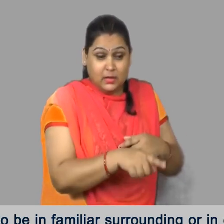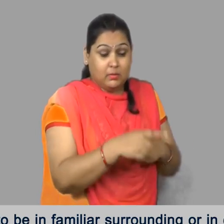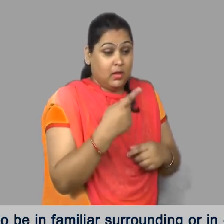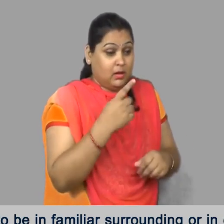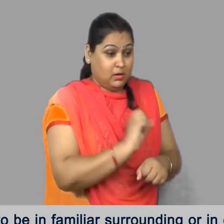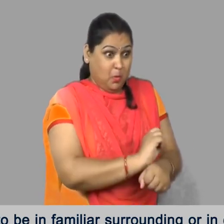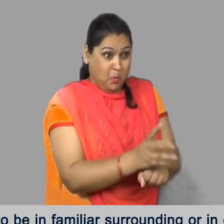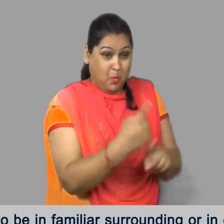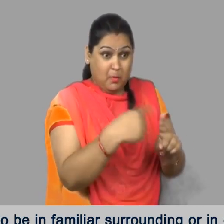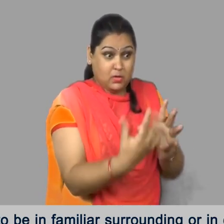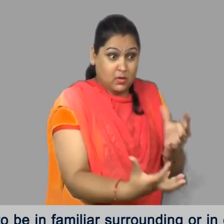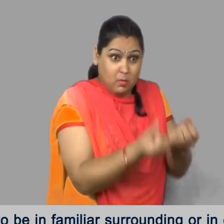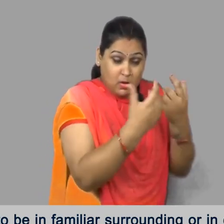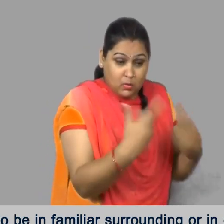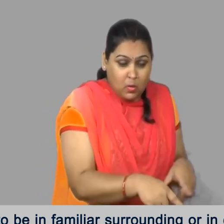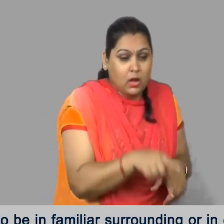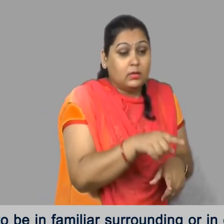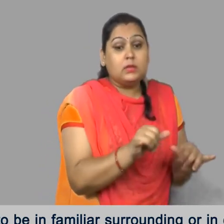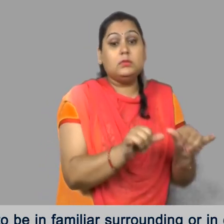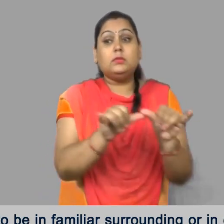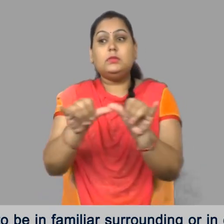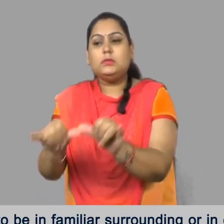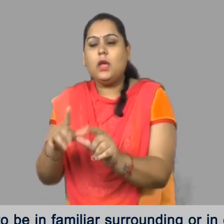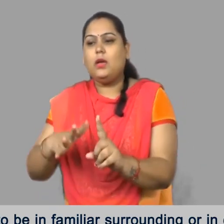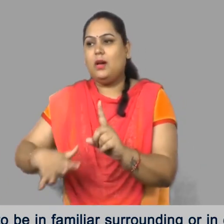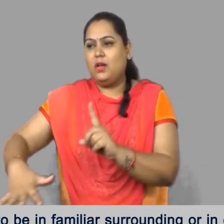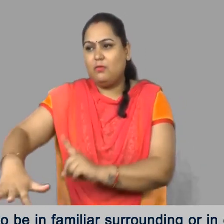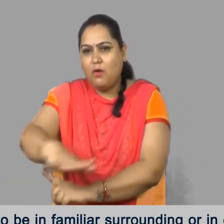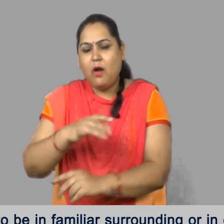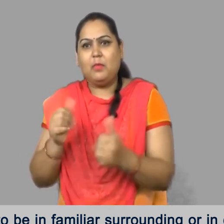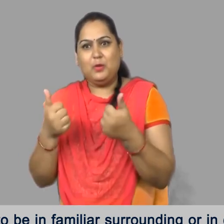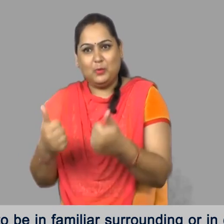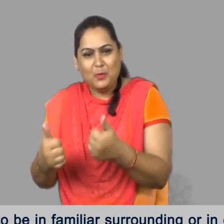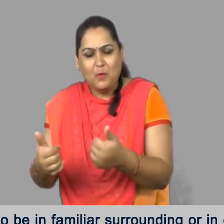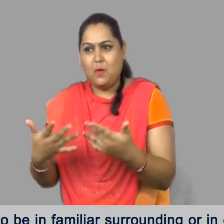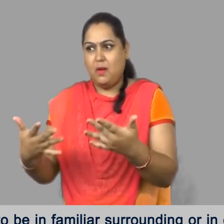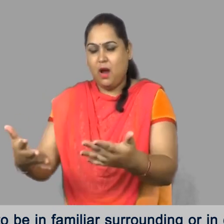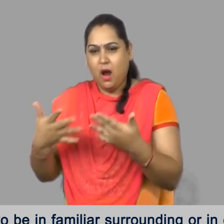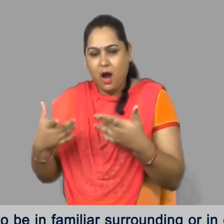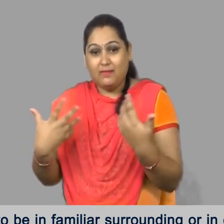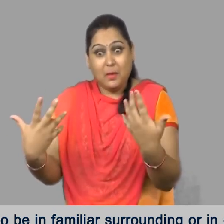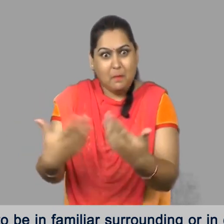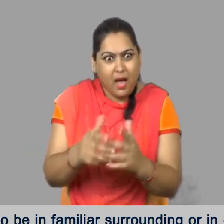These patients need to be in a familiar surrounding or in a care